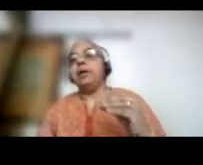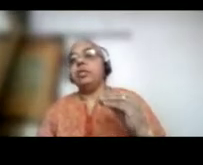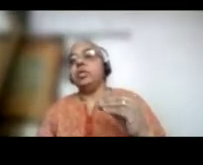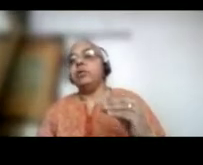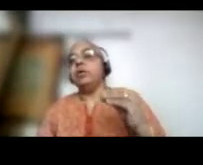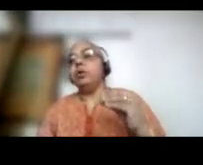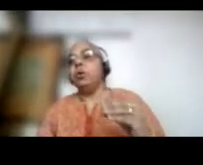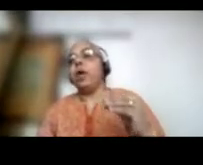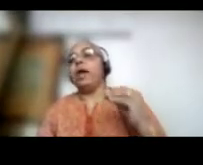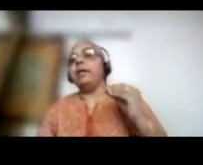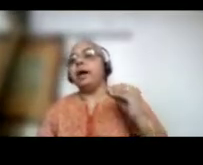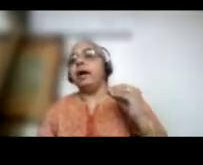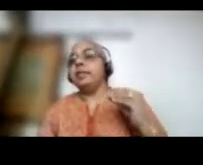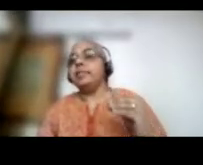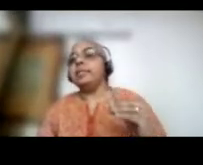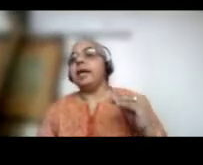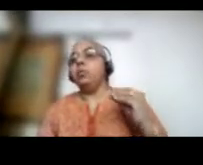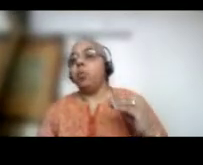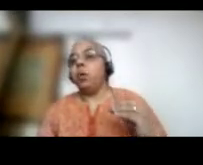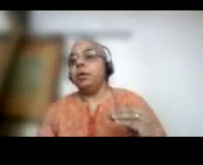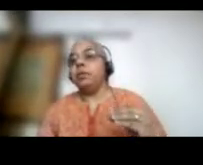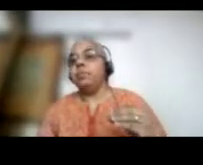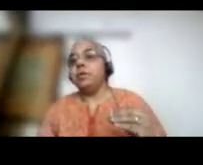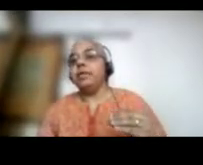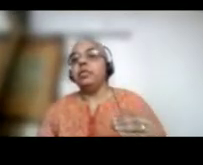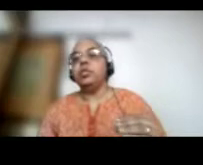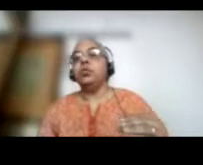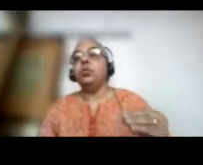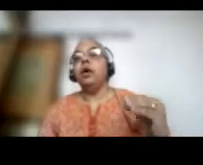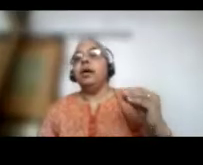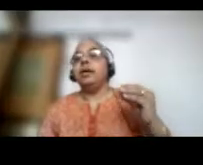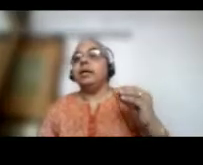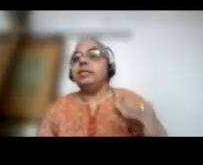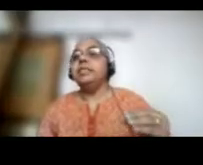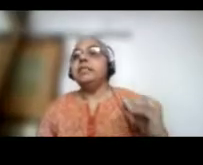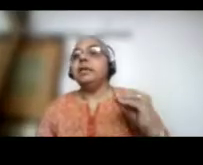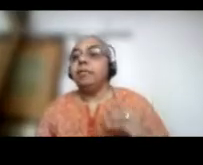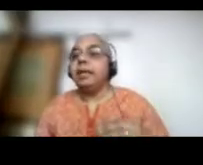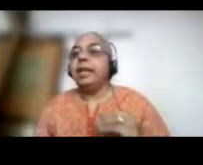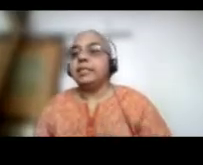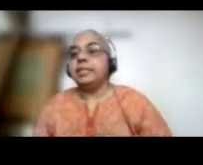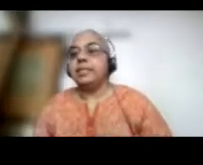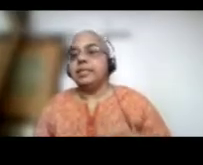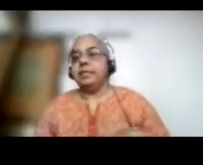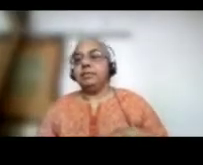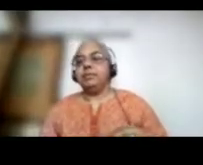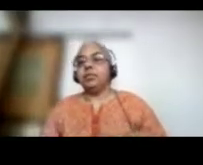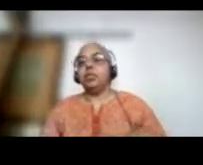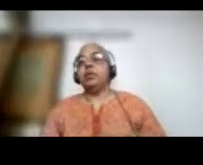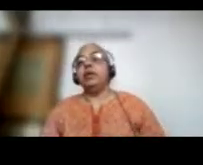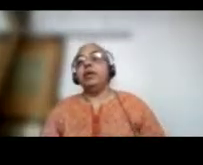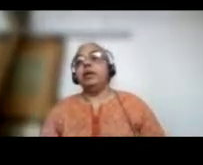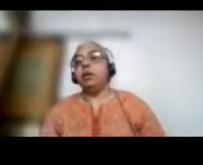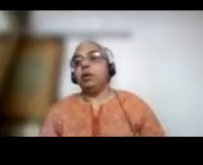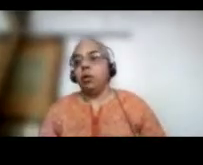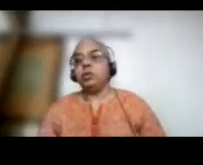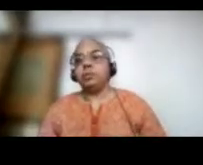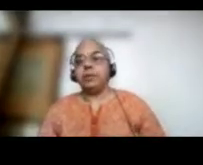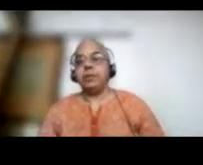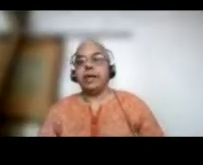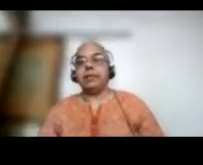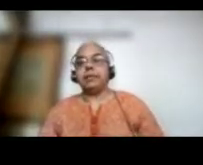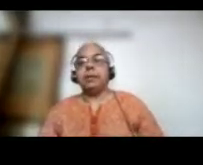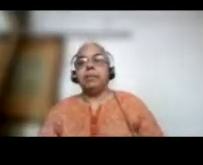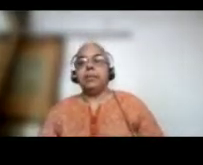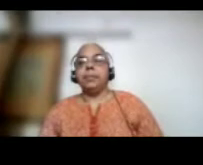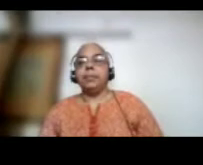help our children go and understand what it means to conserve electricity. So, children learn a lot